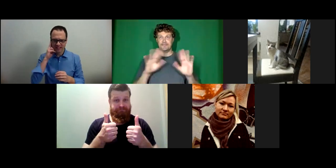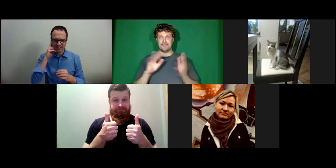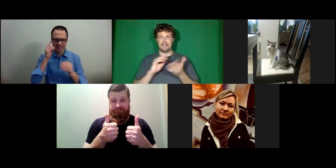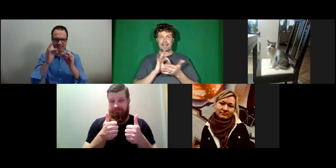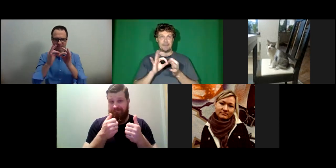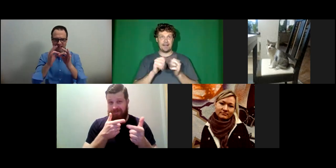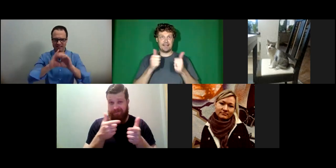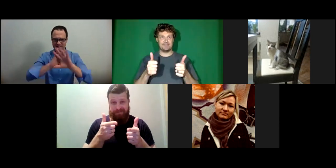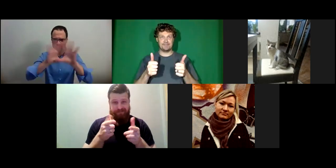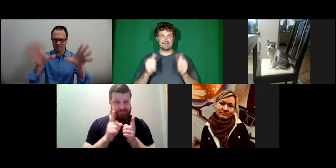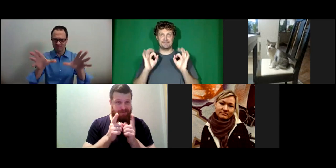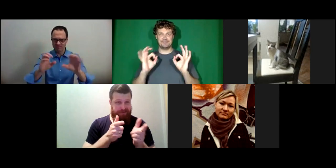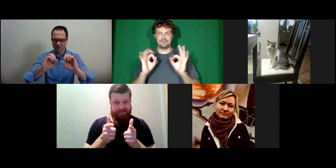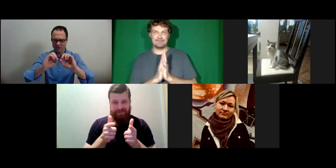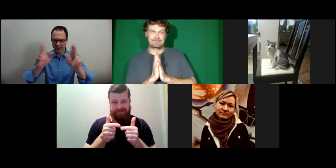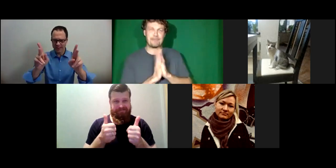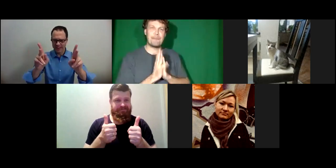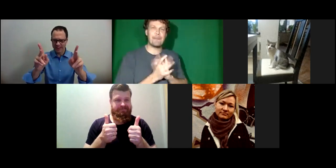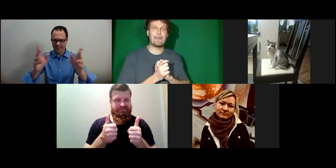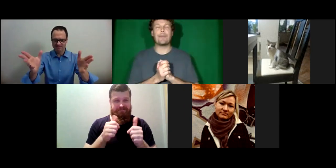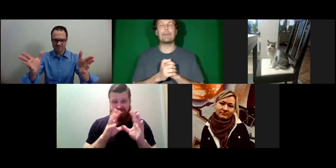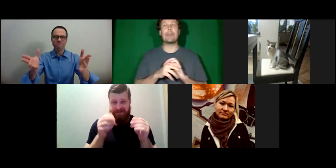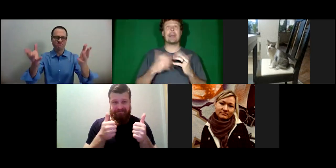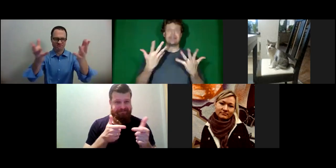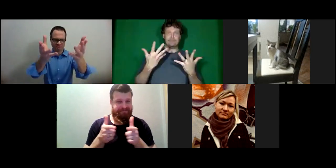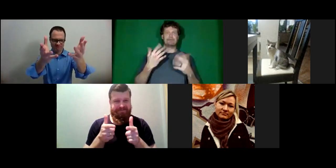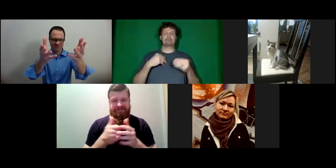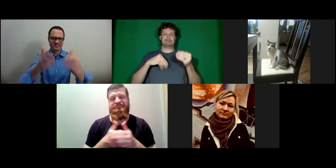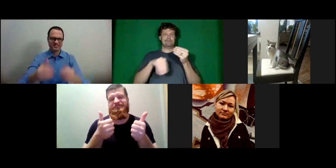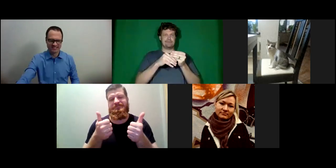Okay. I have the deaf interpreters swapped